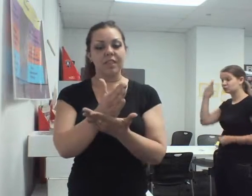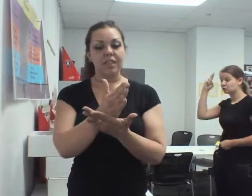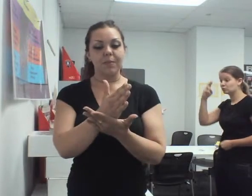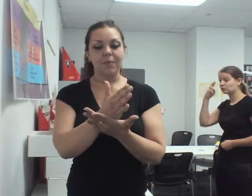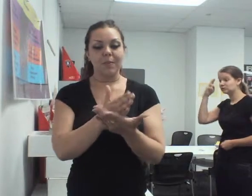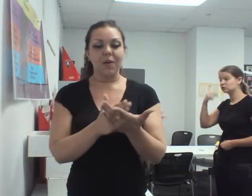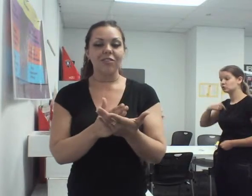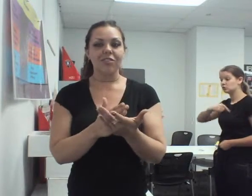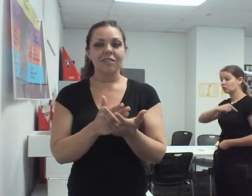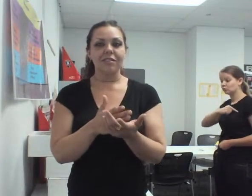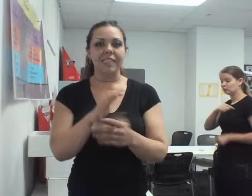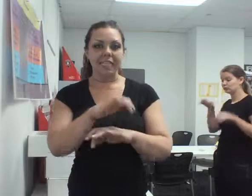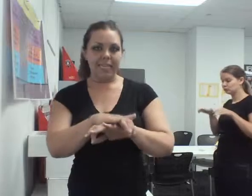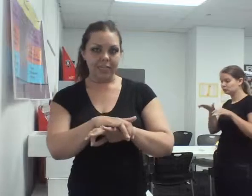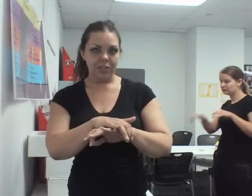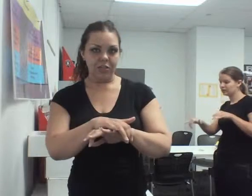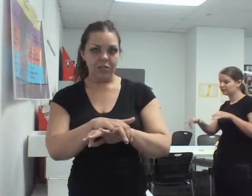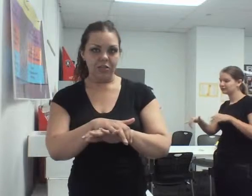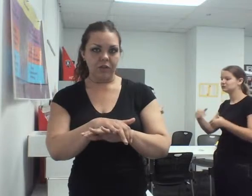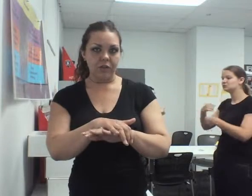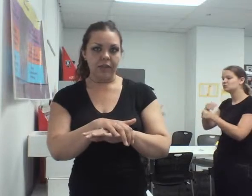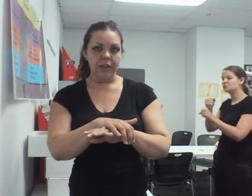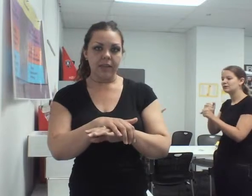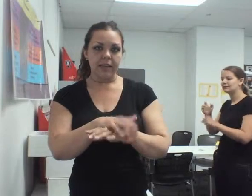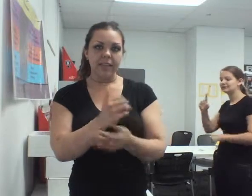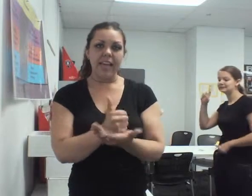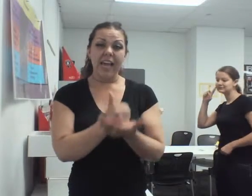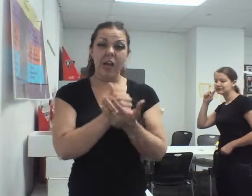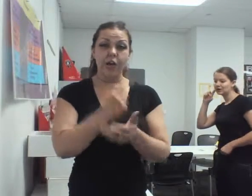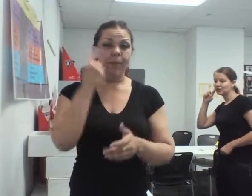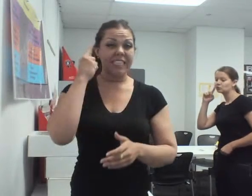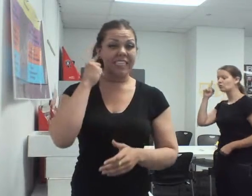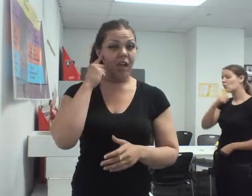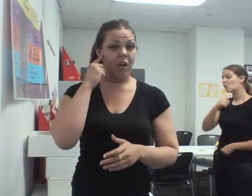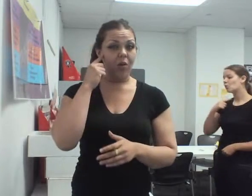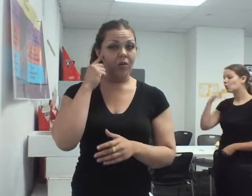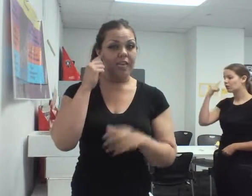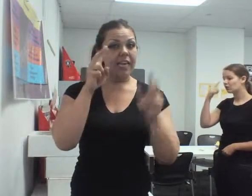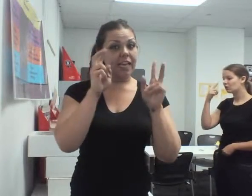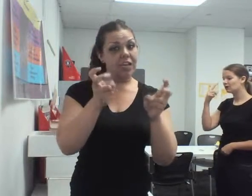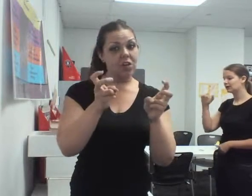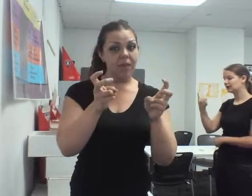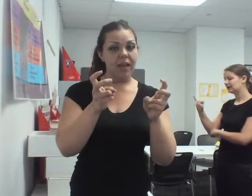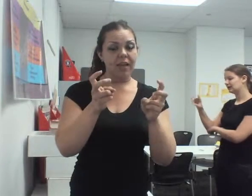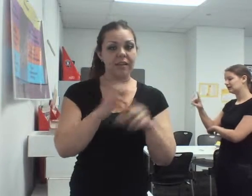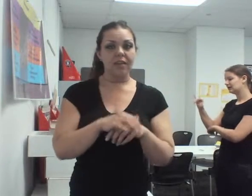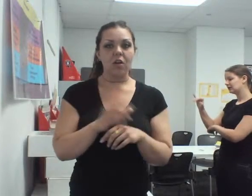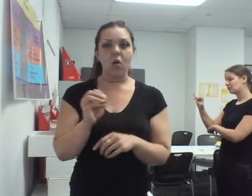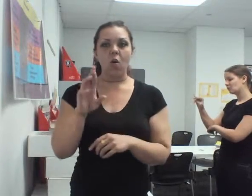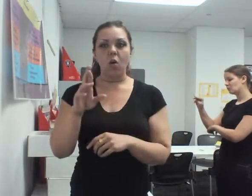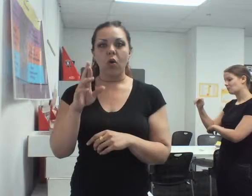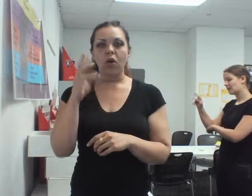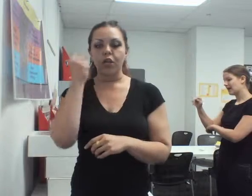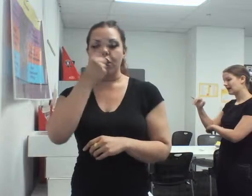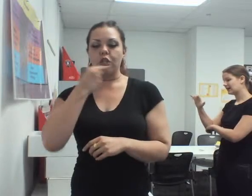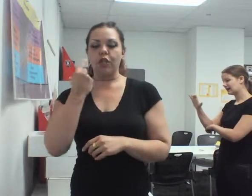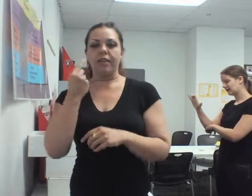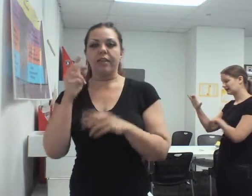make it sound idiomatic or look idiomatic and be appropriate. Okay? So there'll be plenty of examples. So if you know these